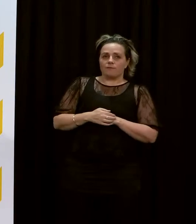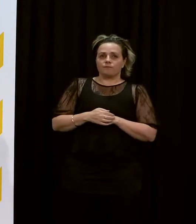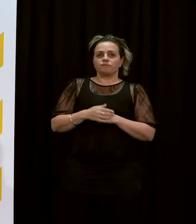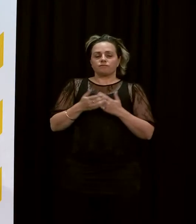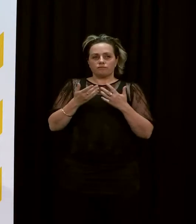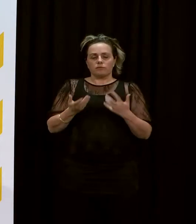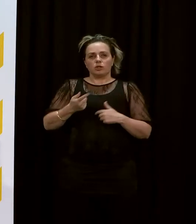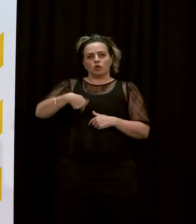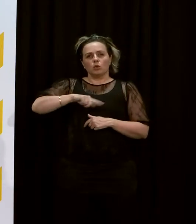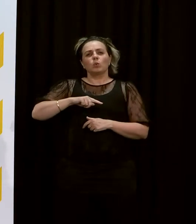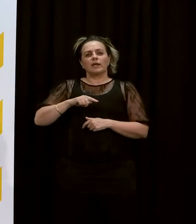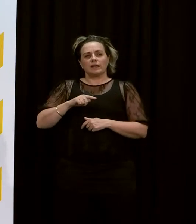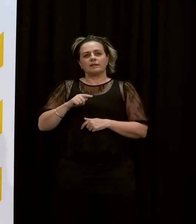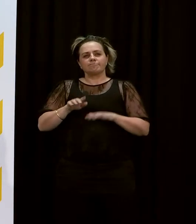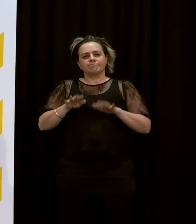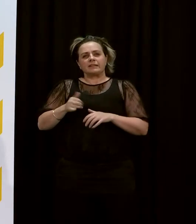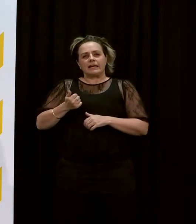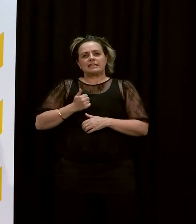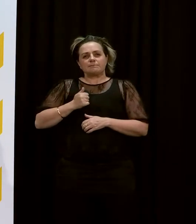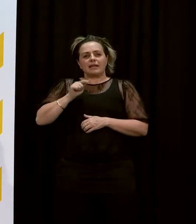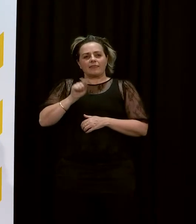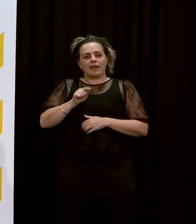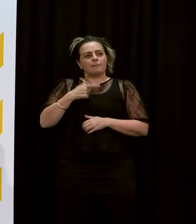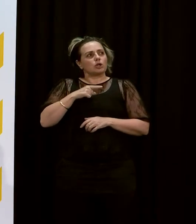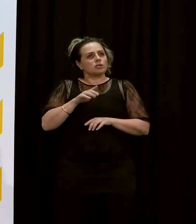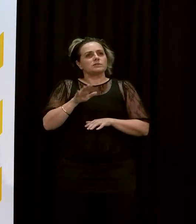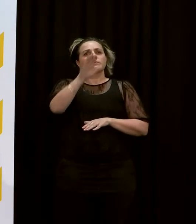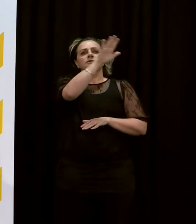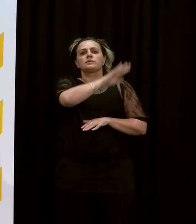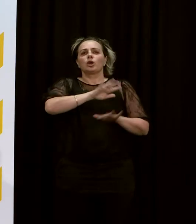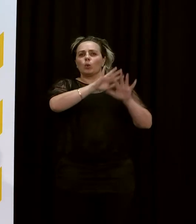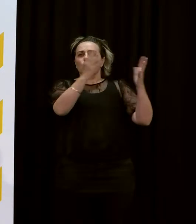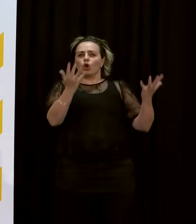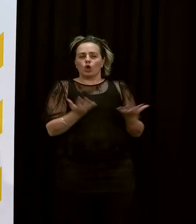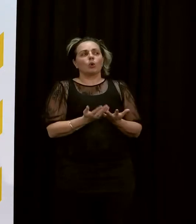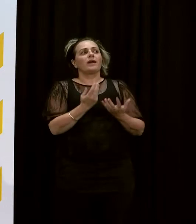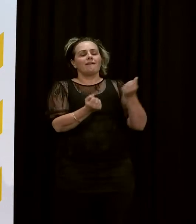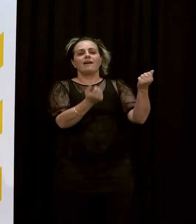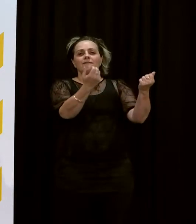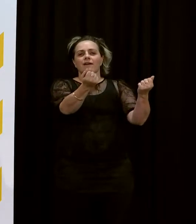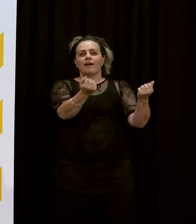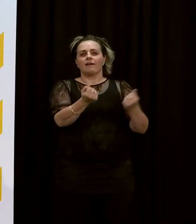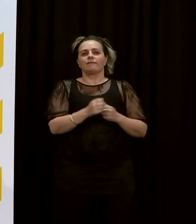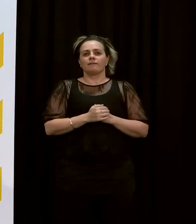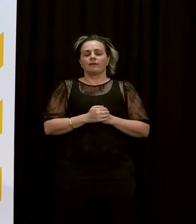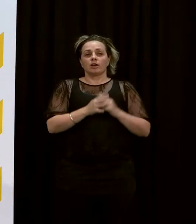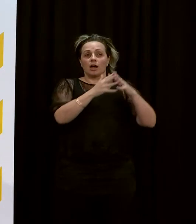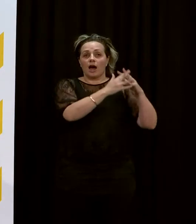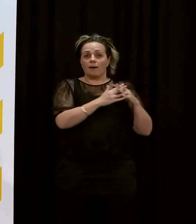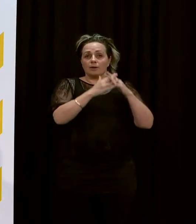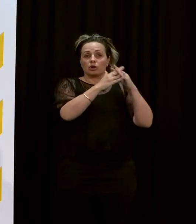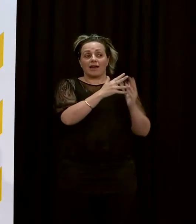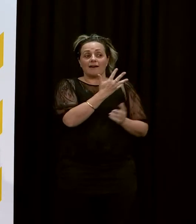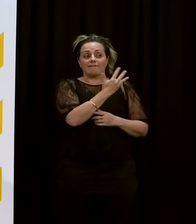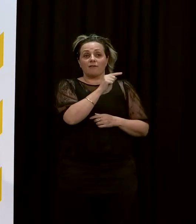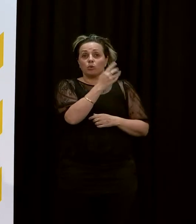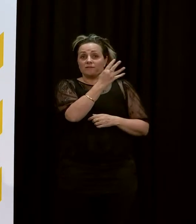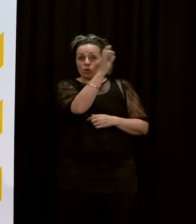of step with what we are seeing internationally. And I was just looking at the reports. Of course, the US is at